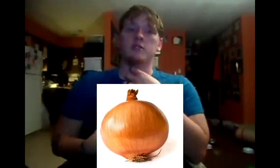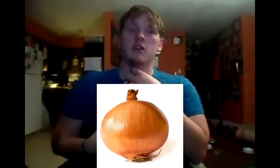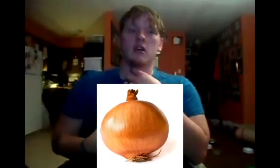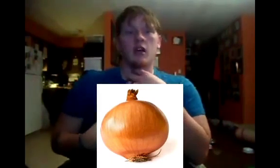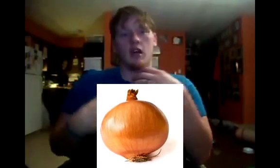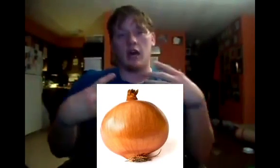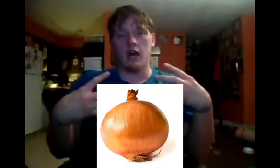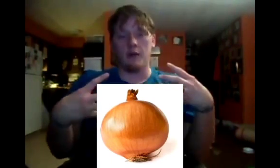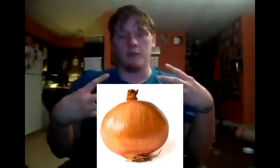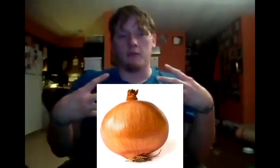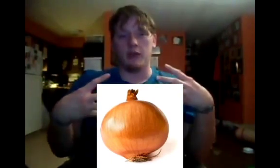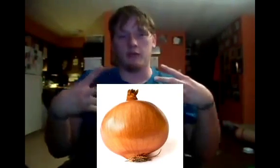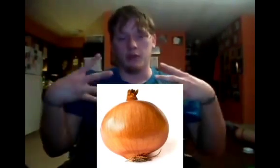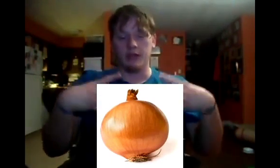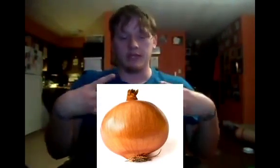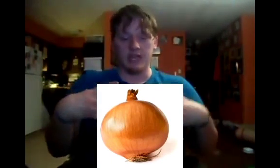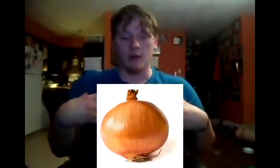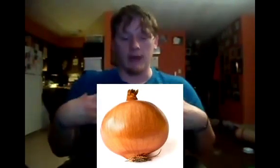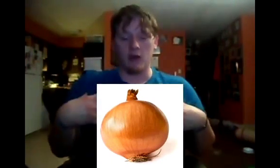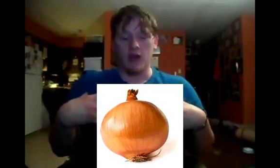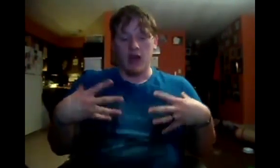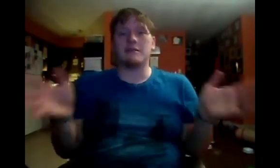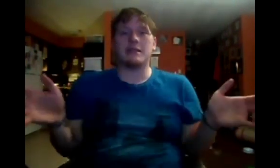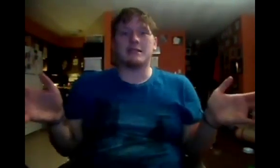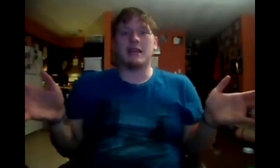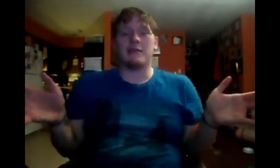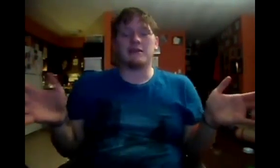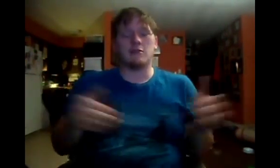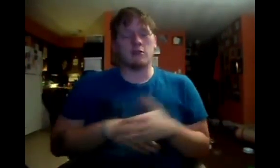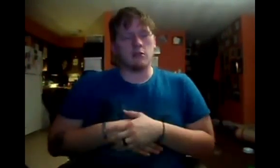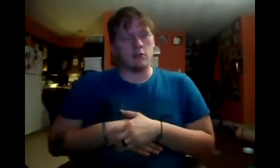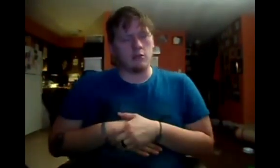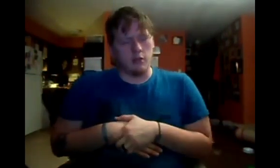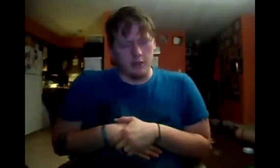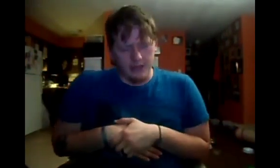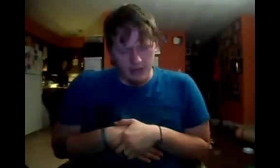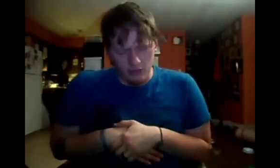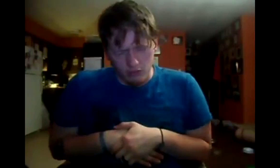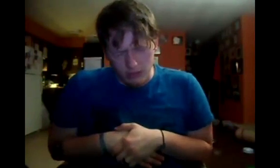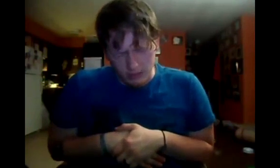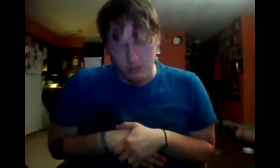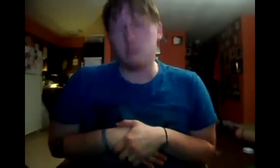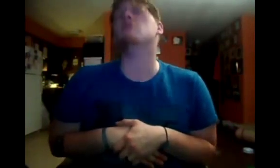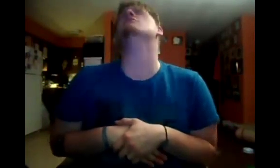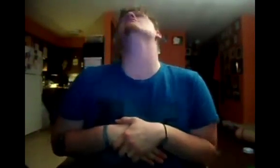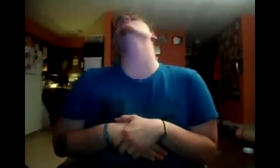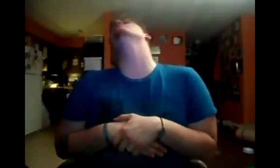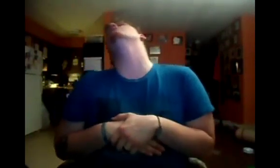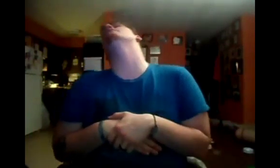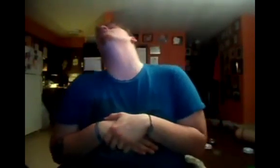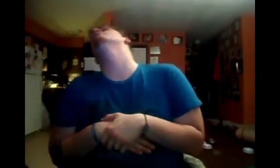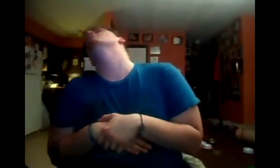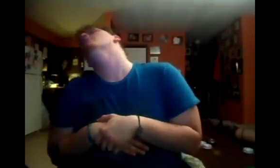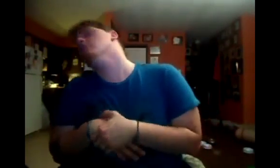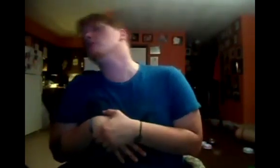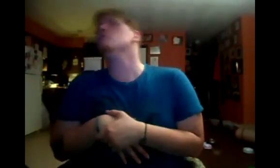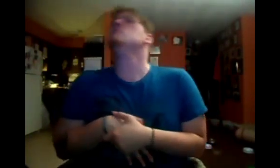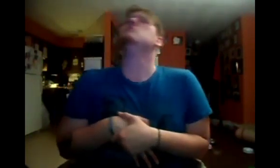tubes. It really does help out. Got an upset stomach? Oh, noise. Oh, I'm hungry. Oh,